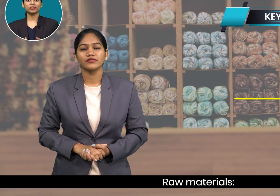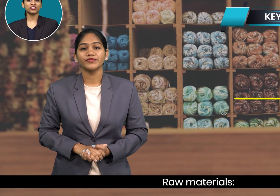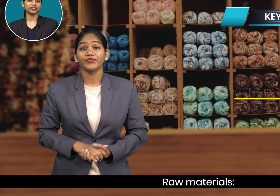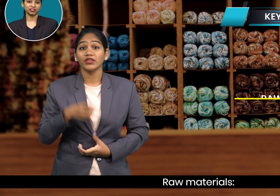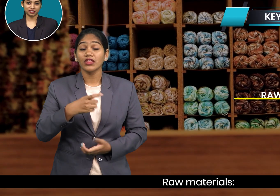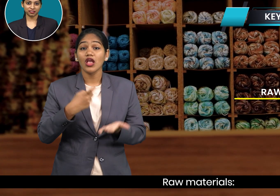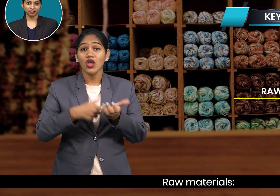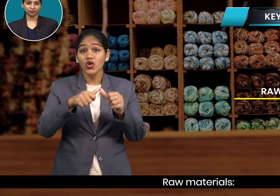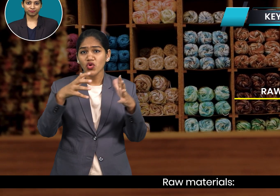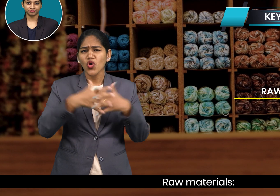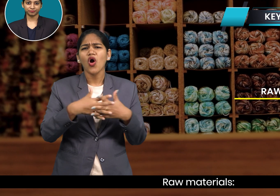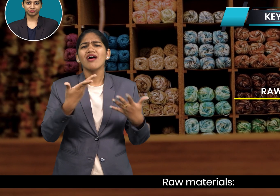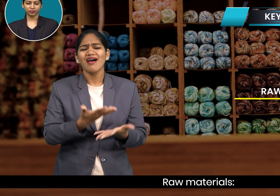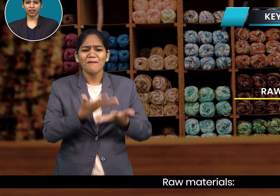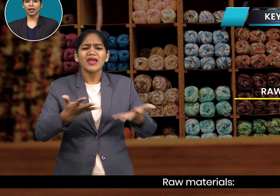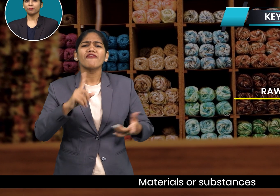raw materials,